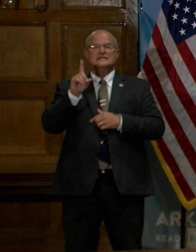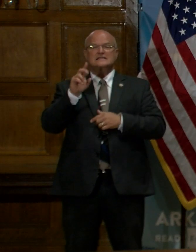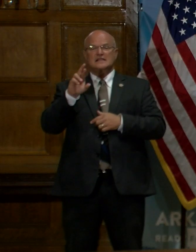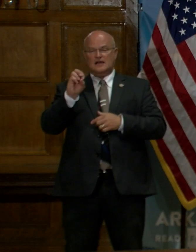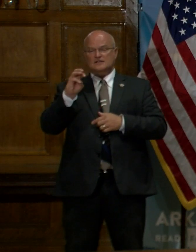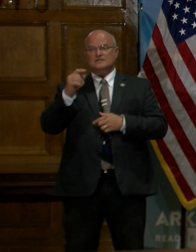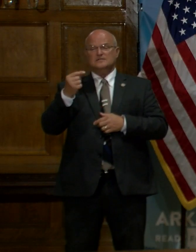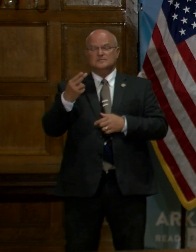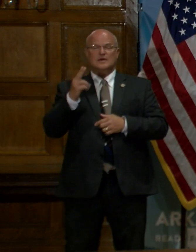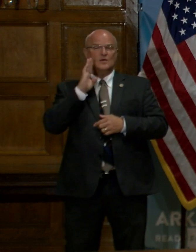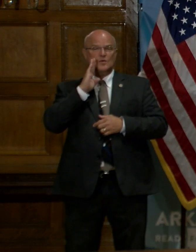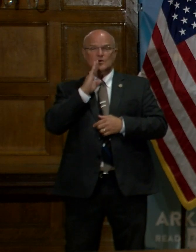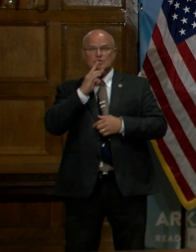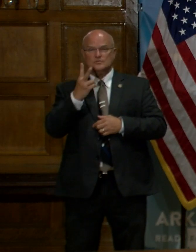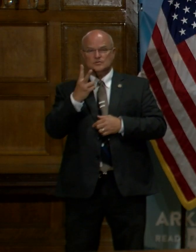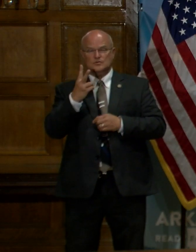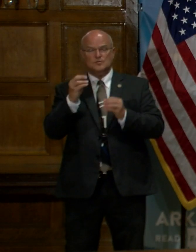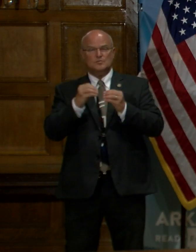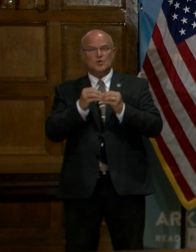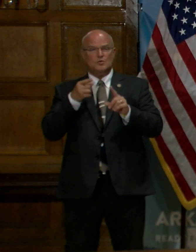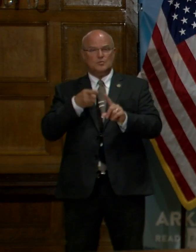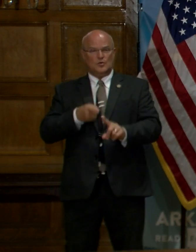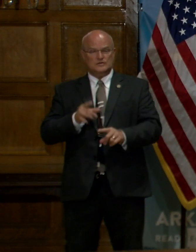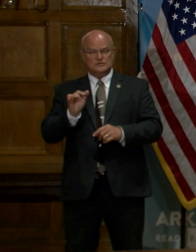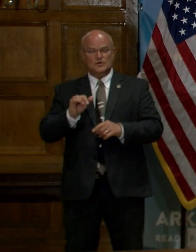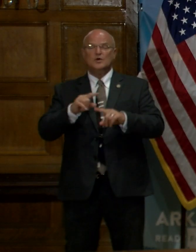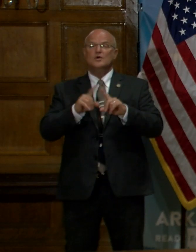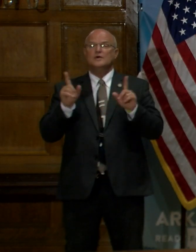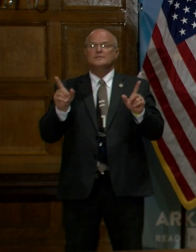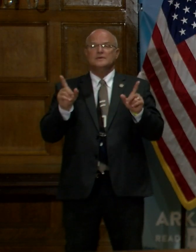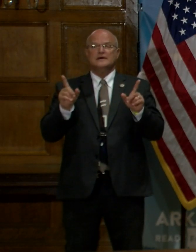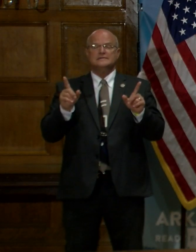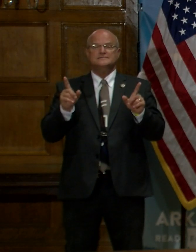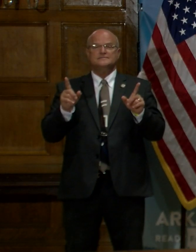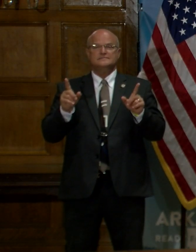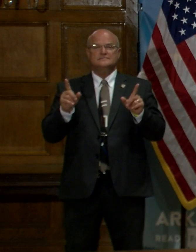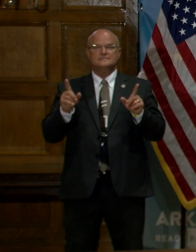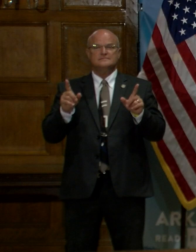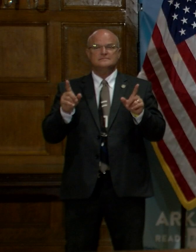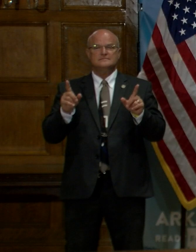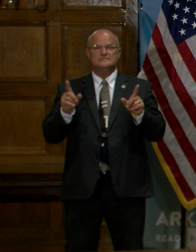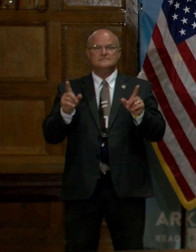Dr. Smith will come back with 2 additional points there. But as